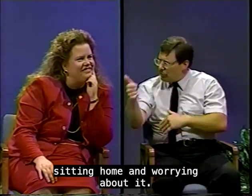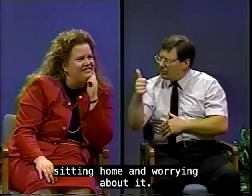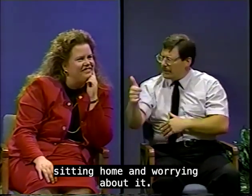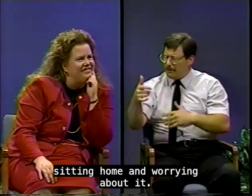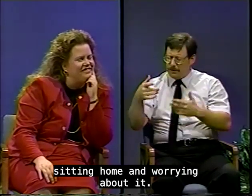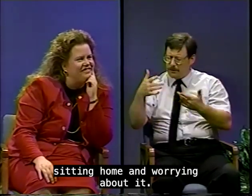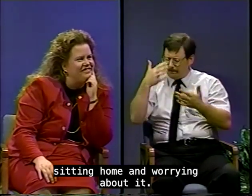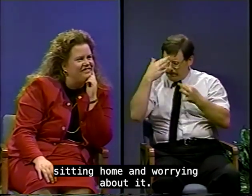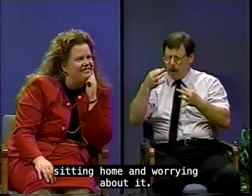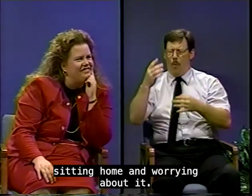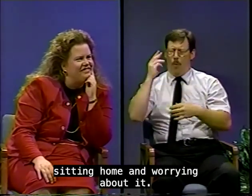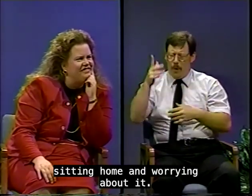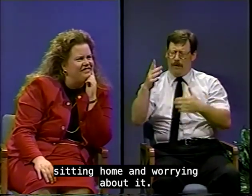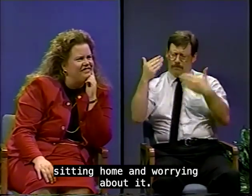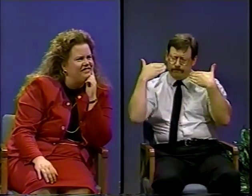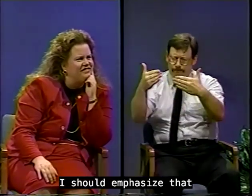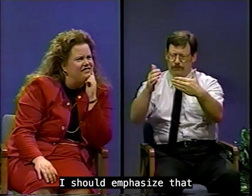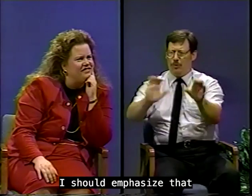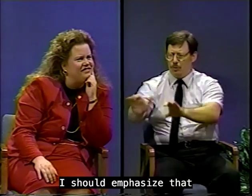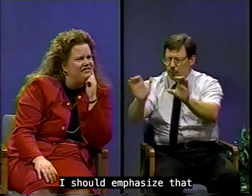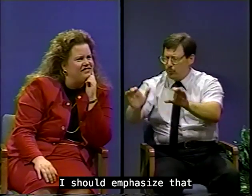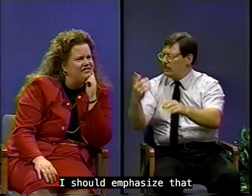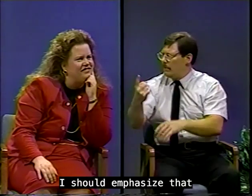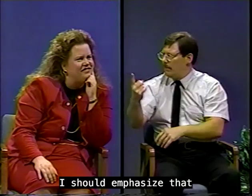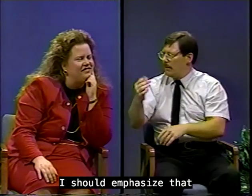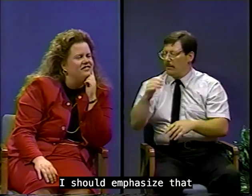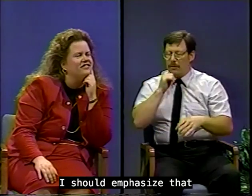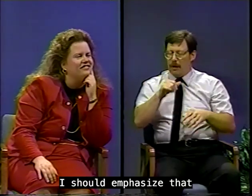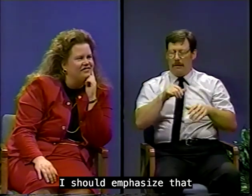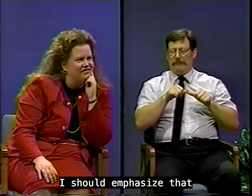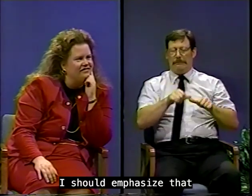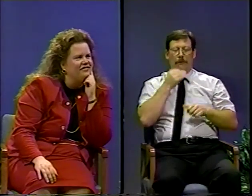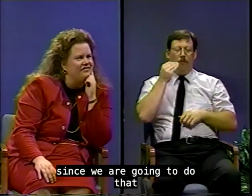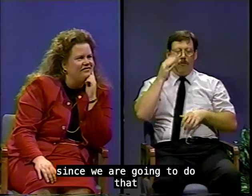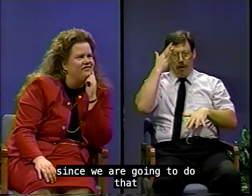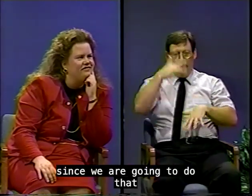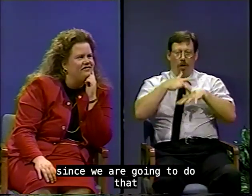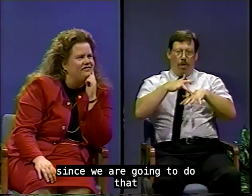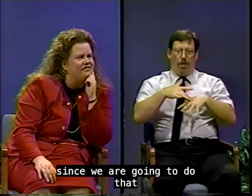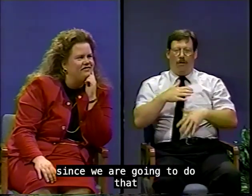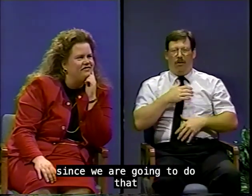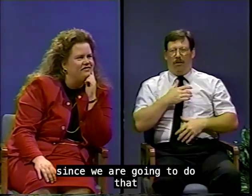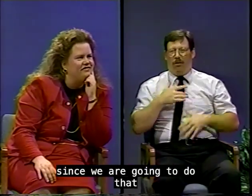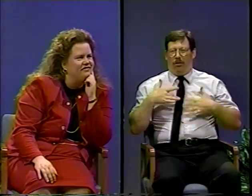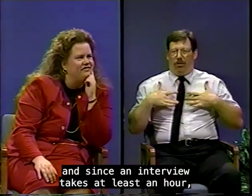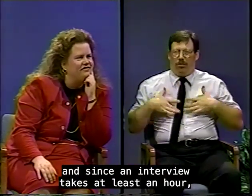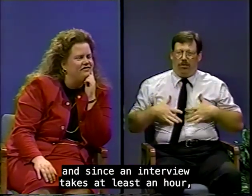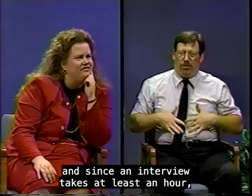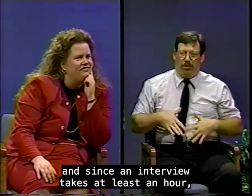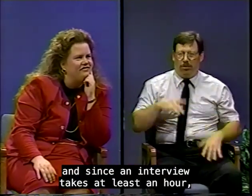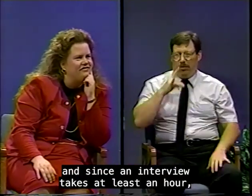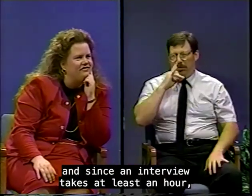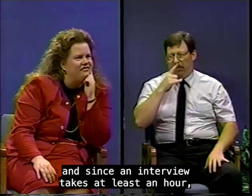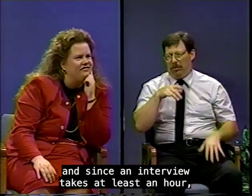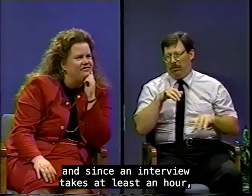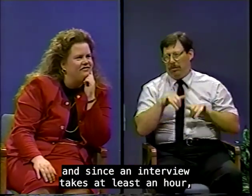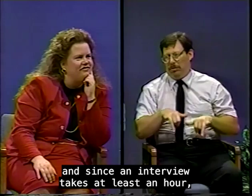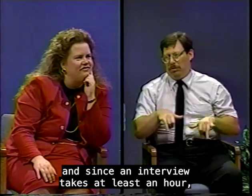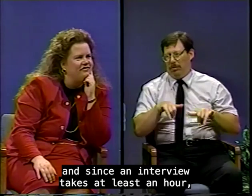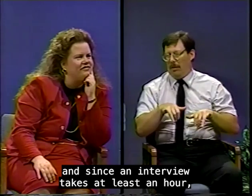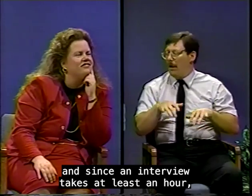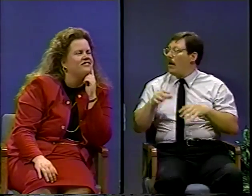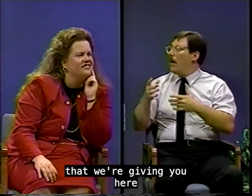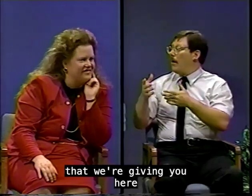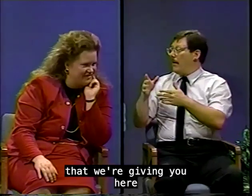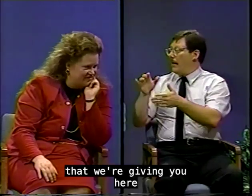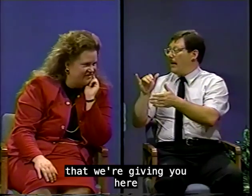just sitting home and worrying about it. I should emphasize that since we are going to do that in this format, and since an interview takes at least an